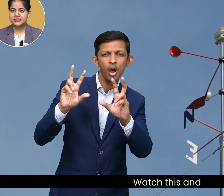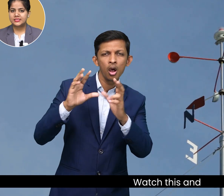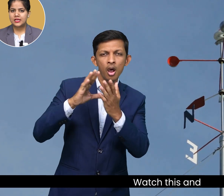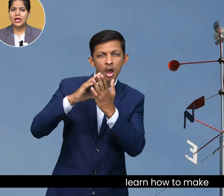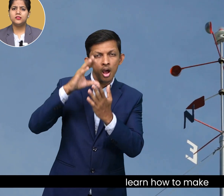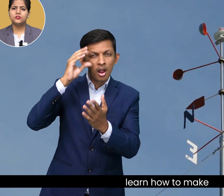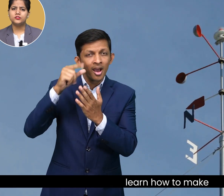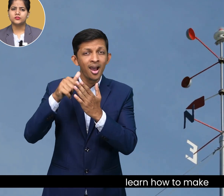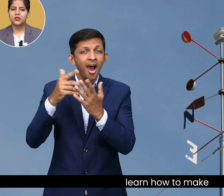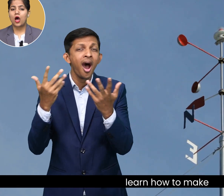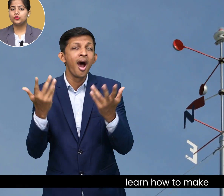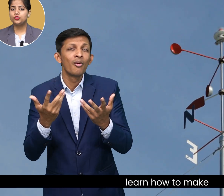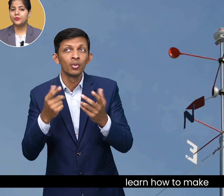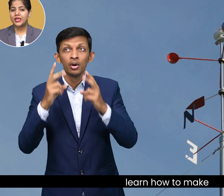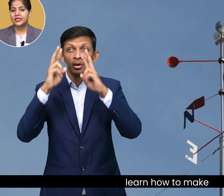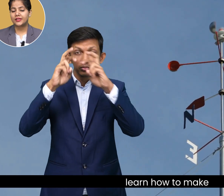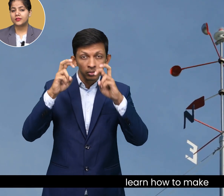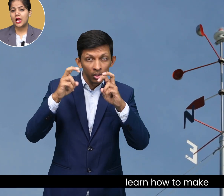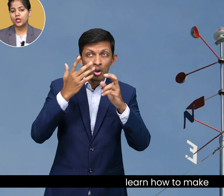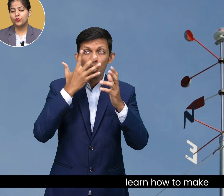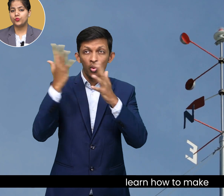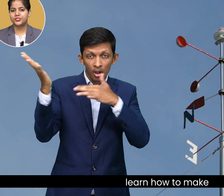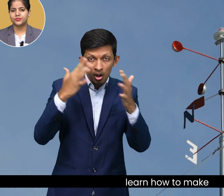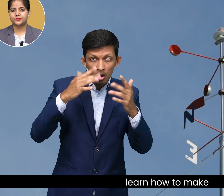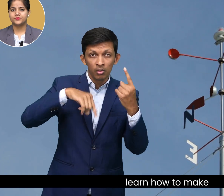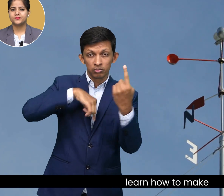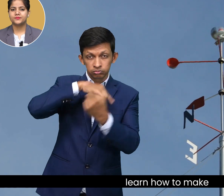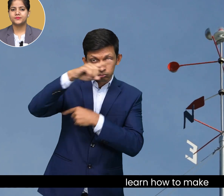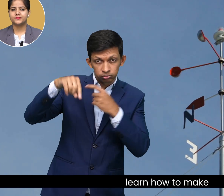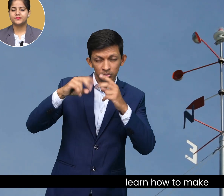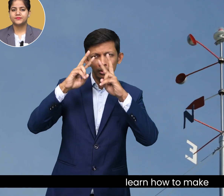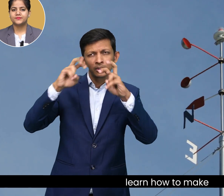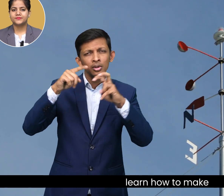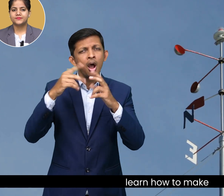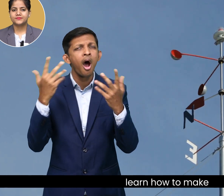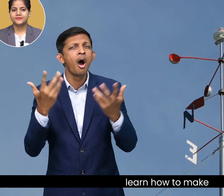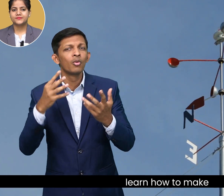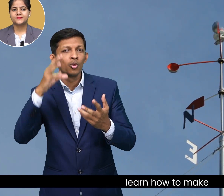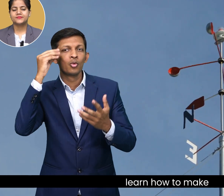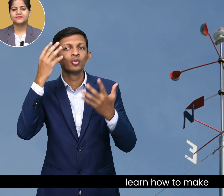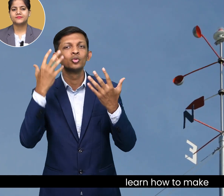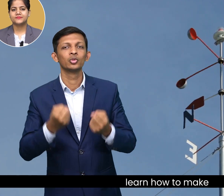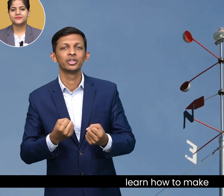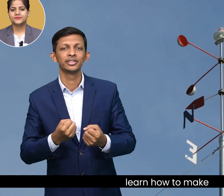Watch this and learn how to make an anemometer.